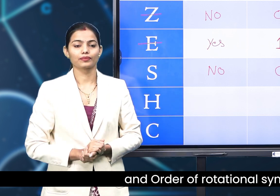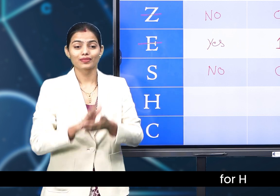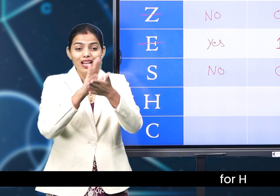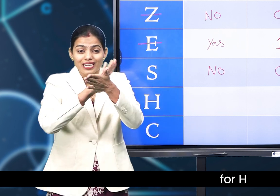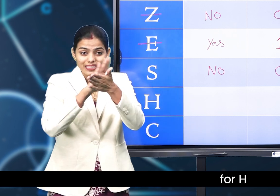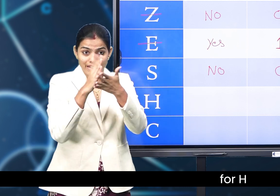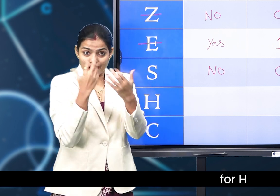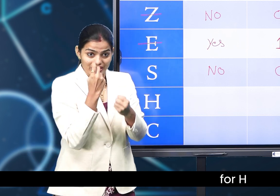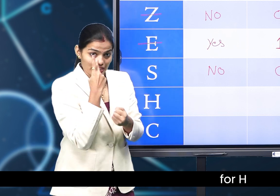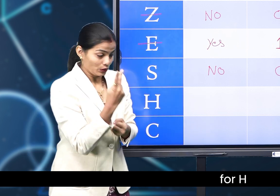For H,